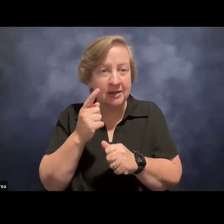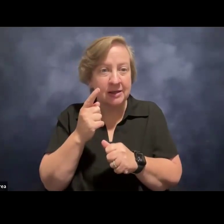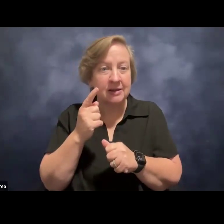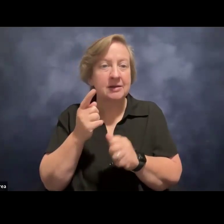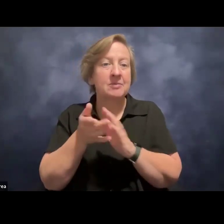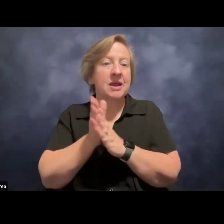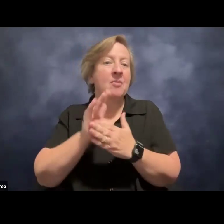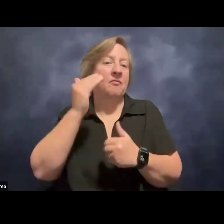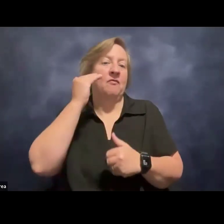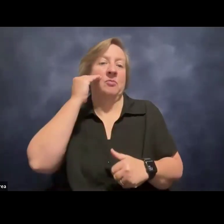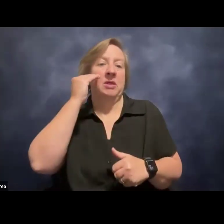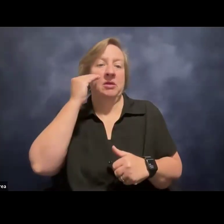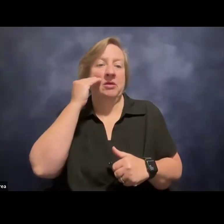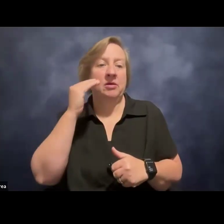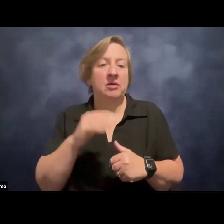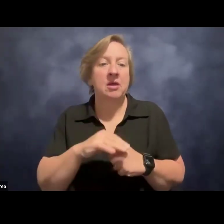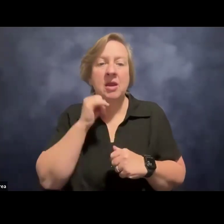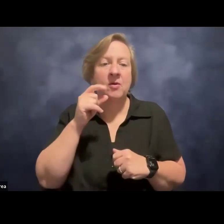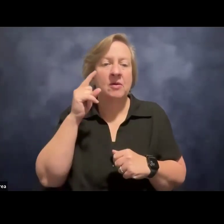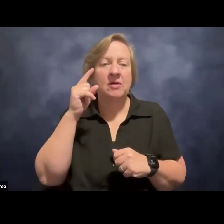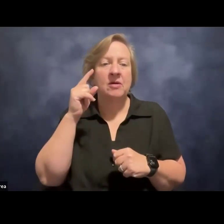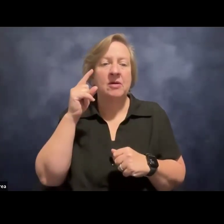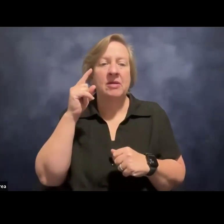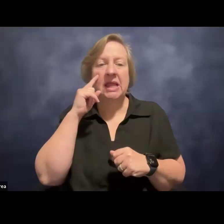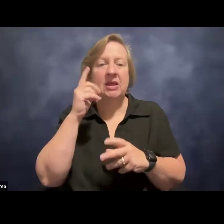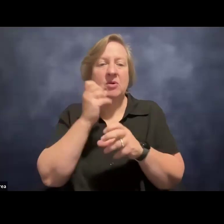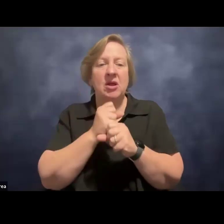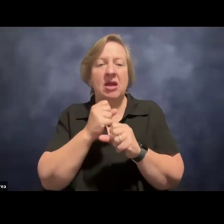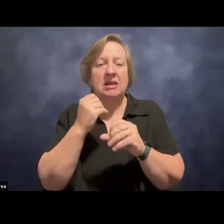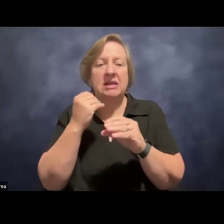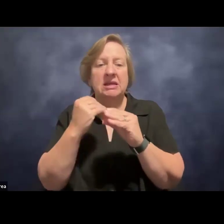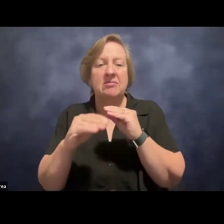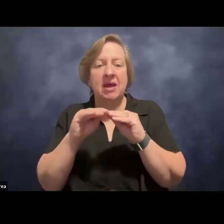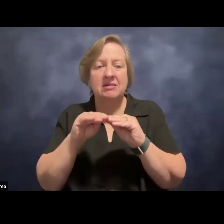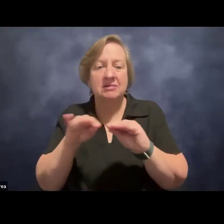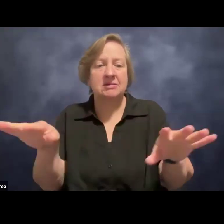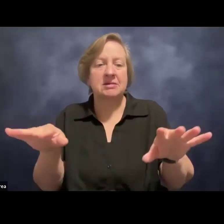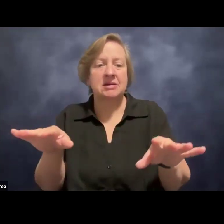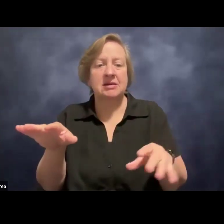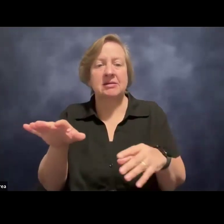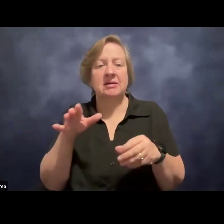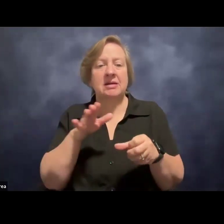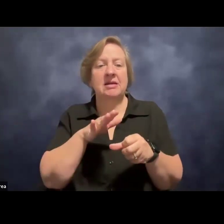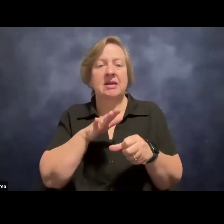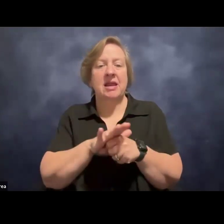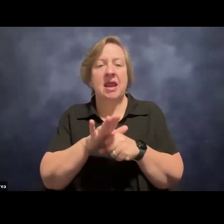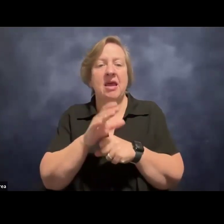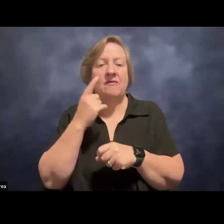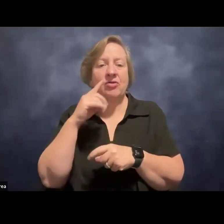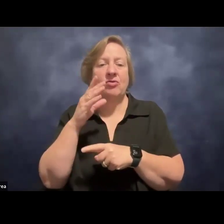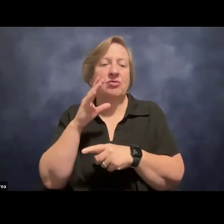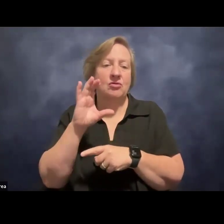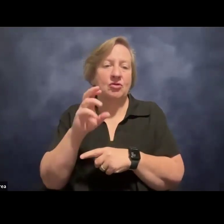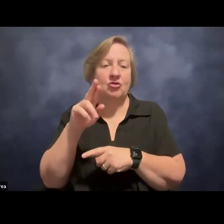out broadly through the CRIS news, the CRIS distribution list, just that what I just shared before,